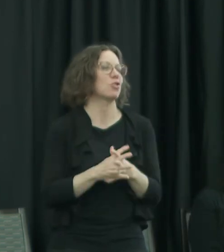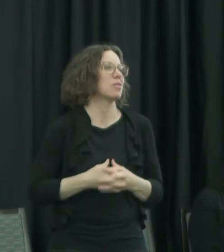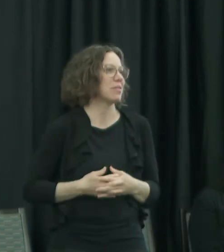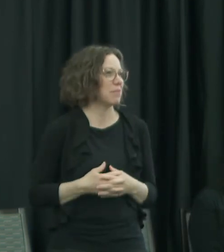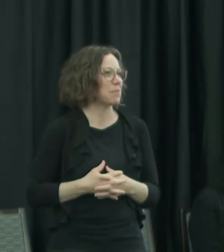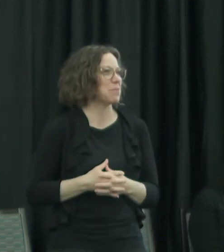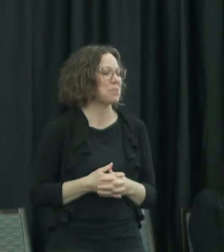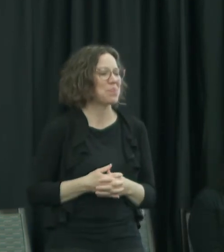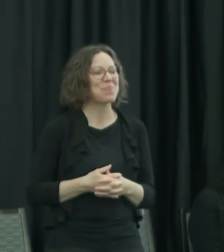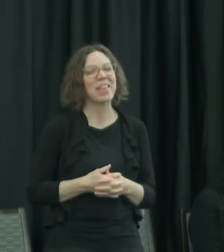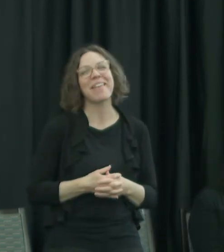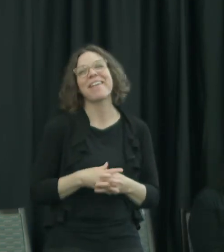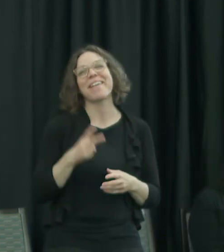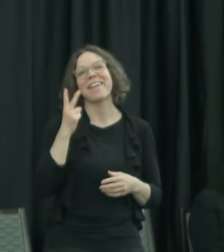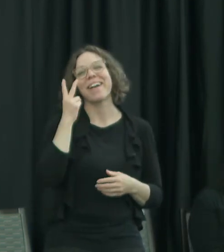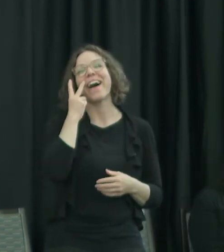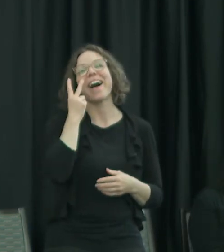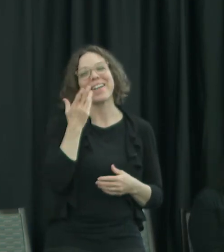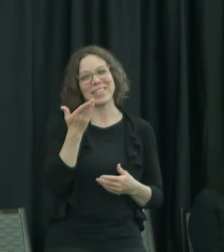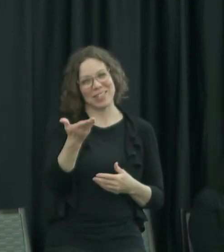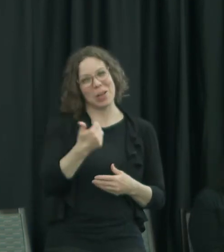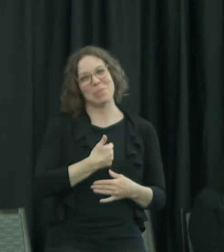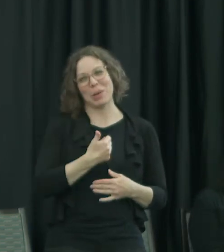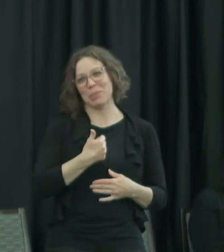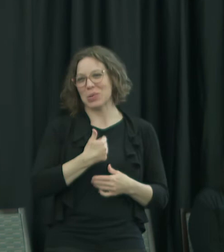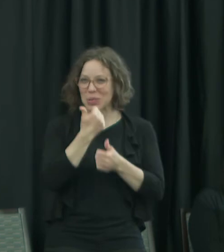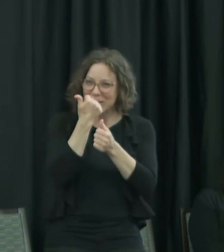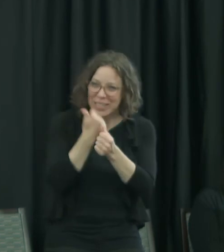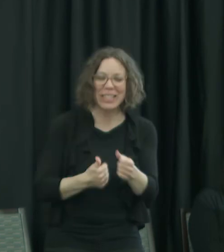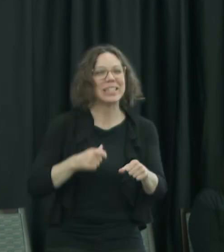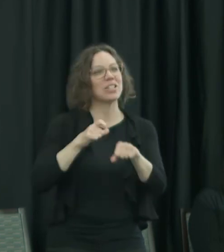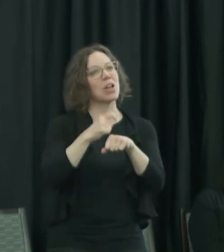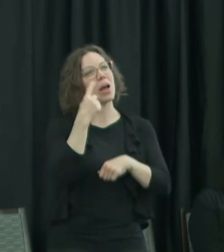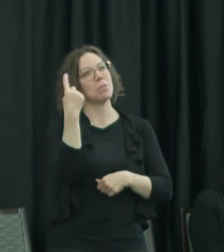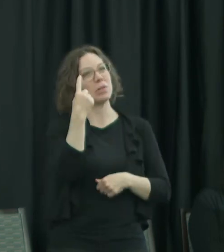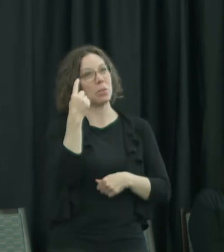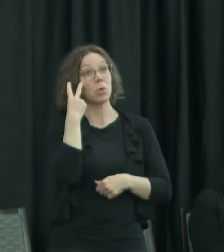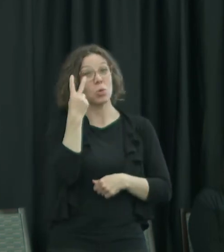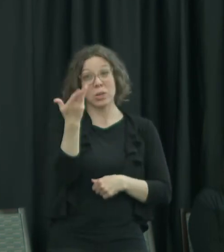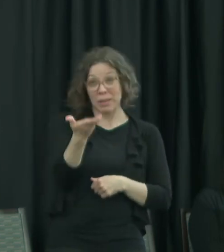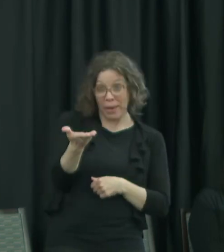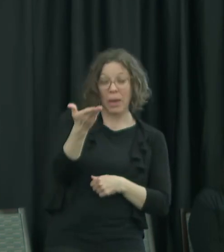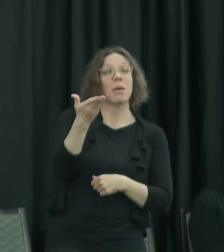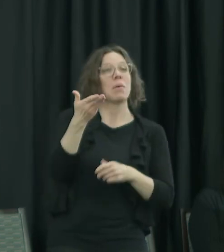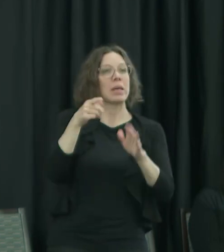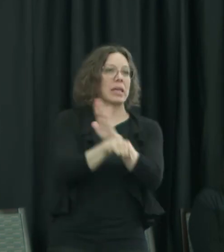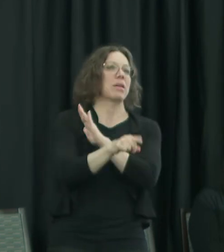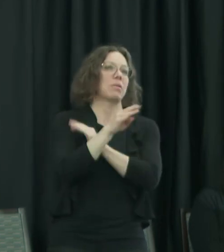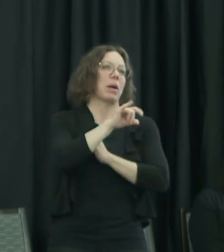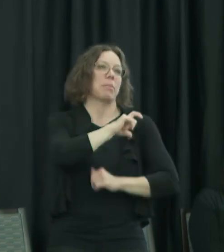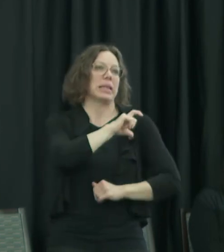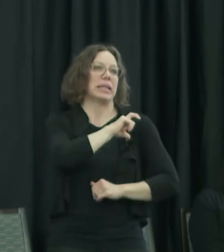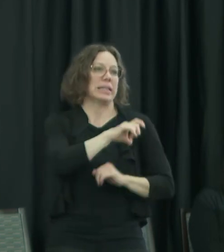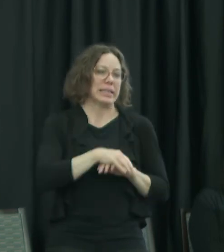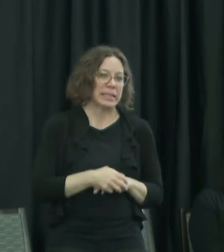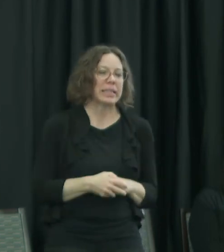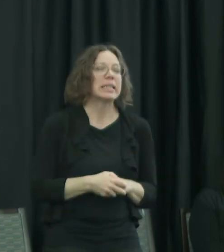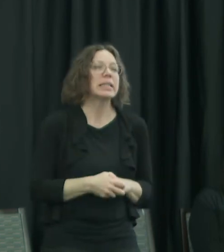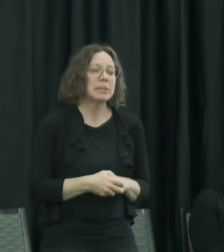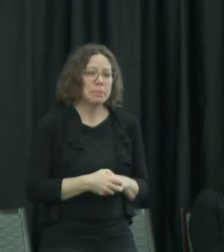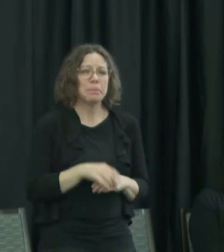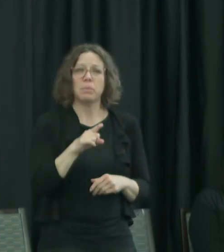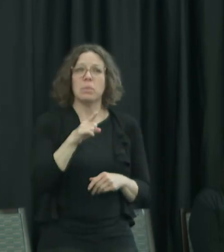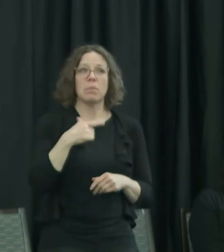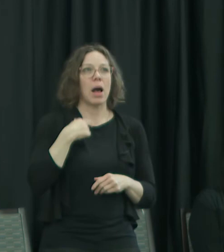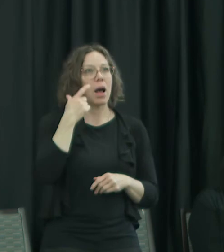I saw up close and personal the toll each time someone who looked like him was killed by police. He has